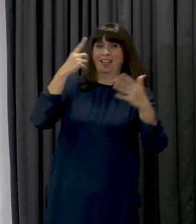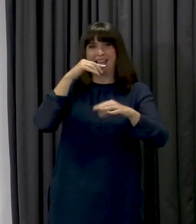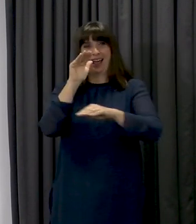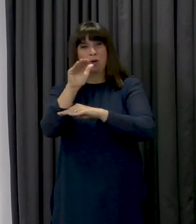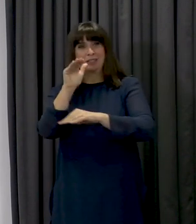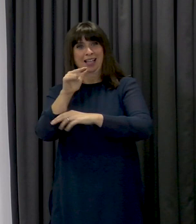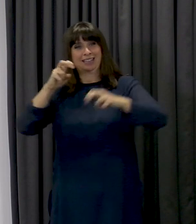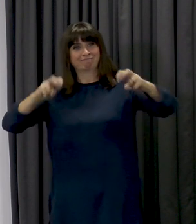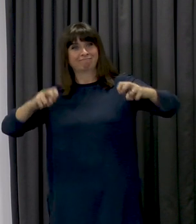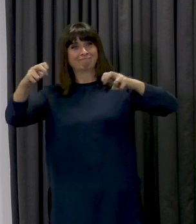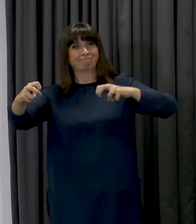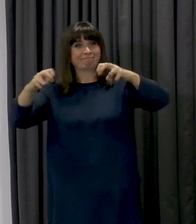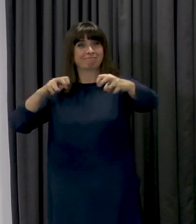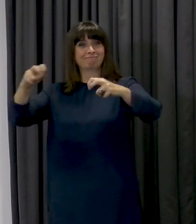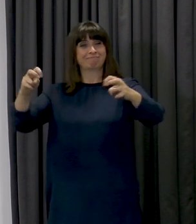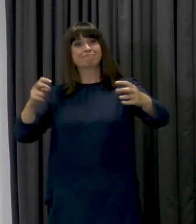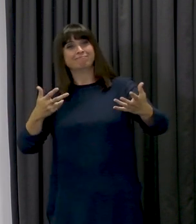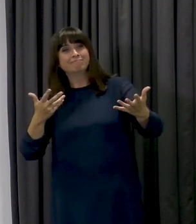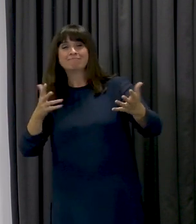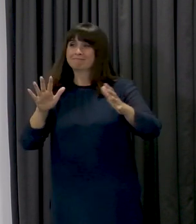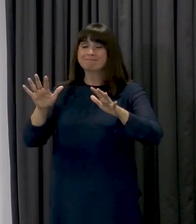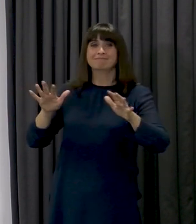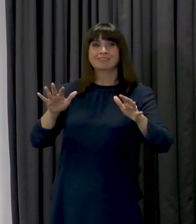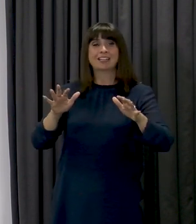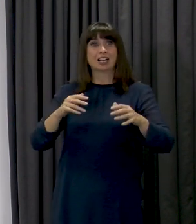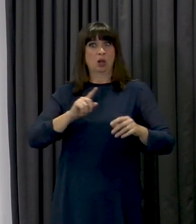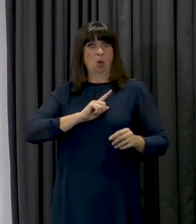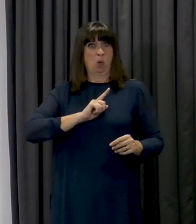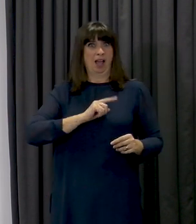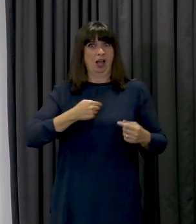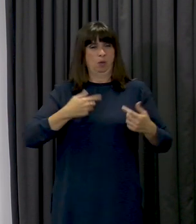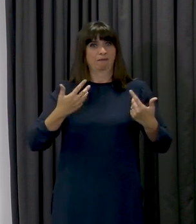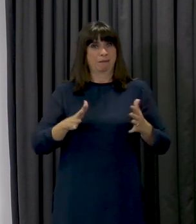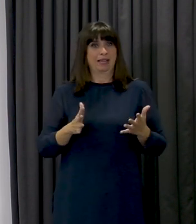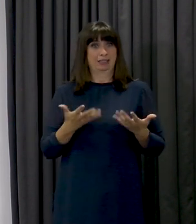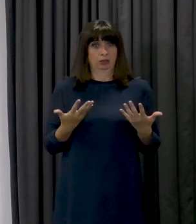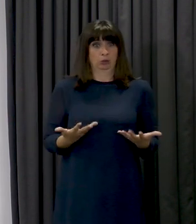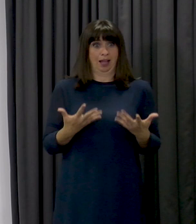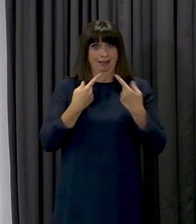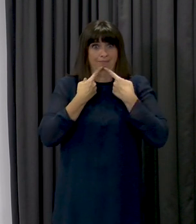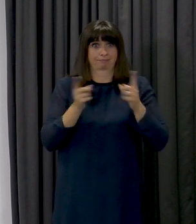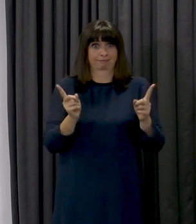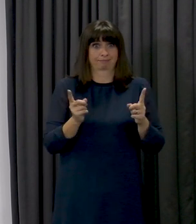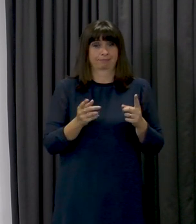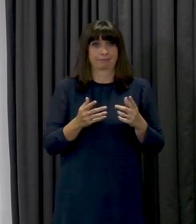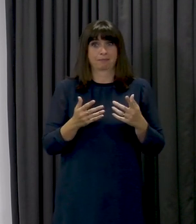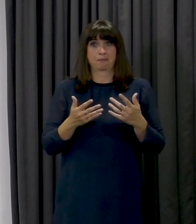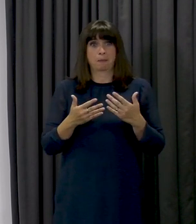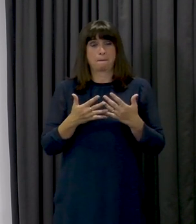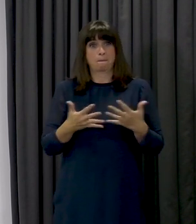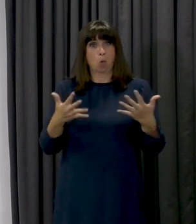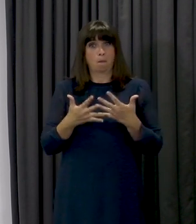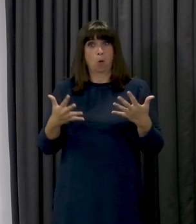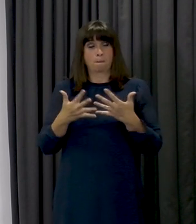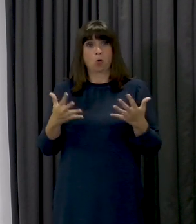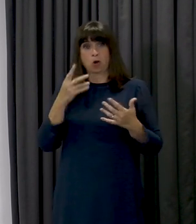enjoy the outdoors. And part of the reason for relaxing some of those restrictions today is to allow people to make more use